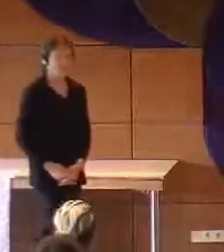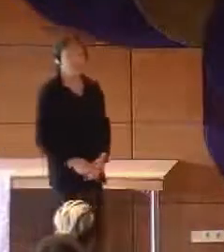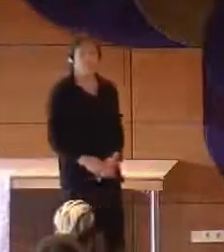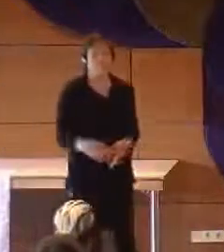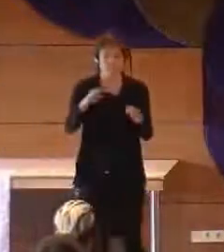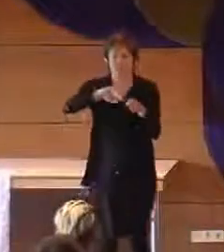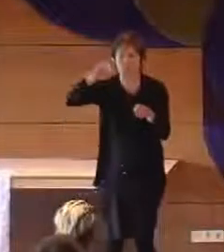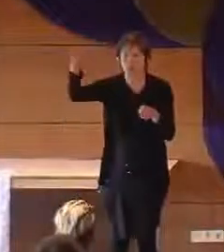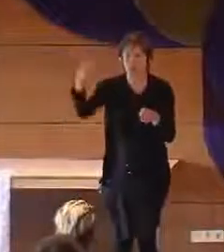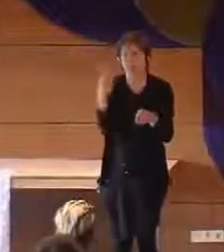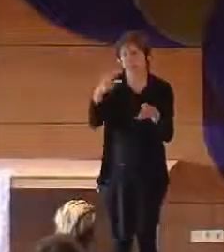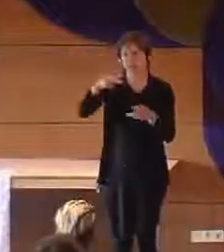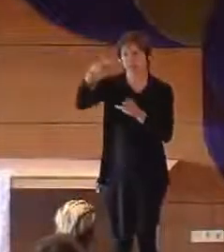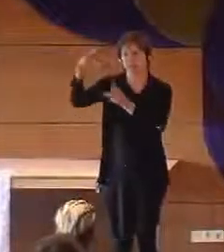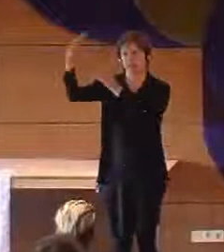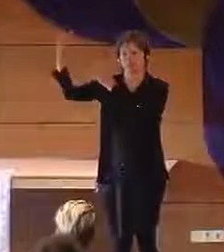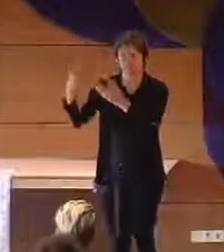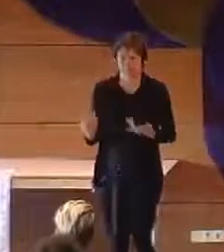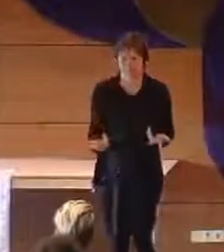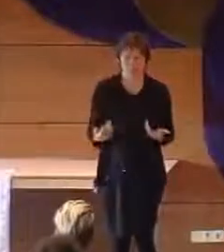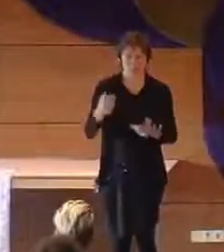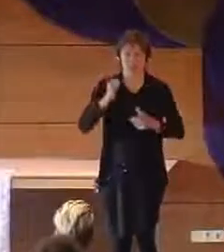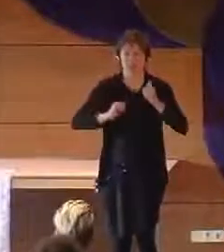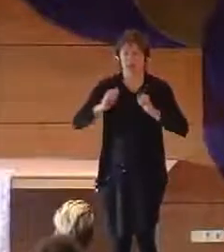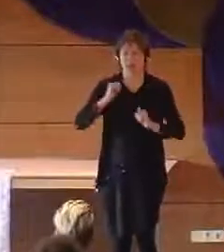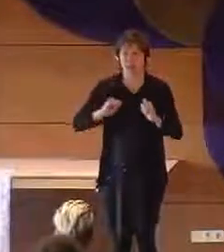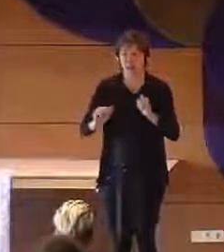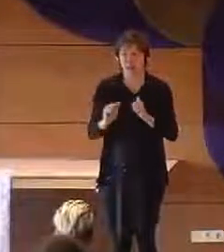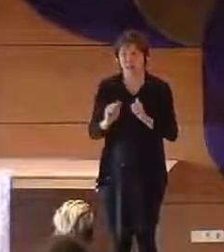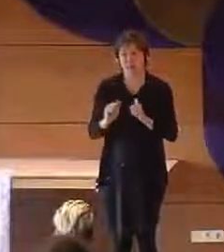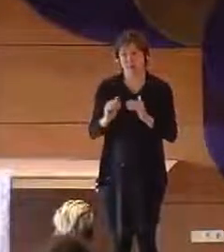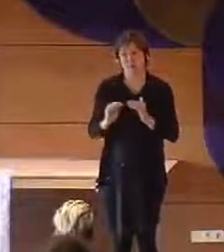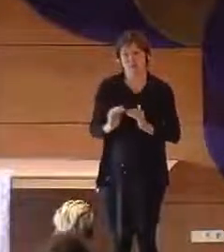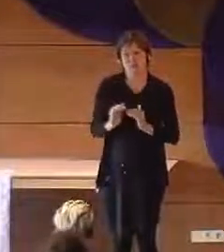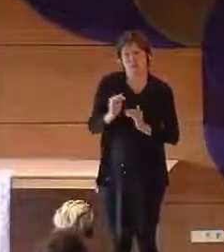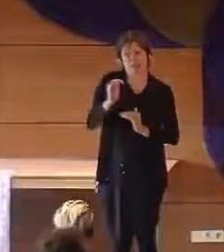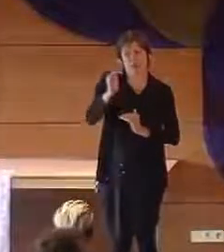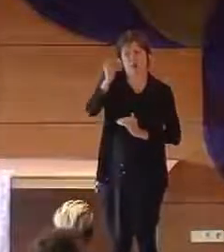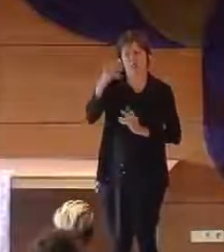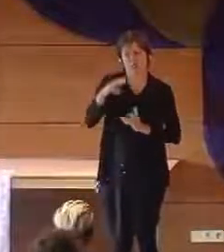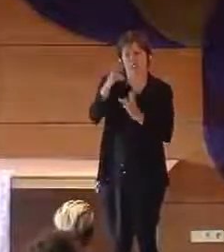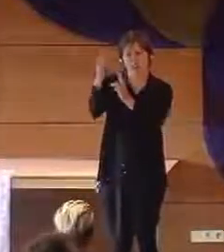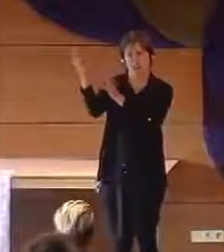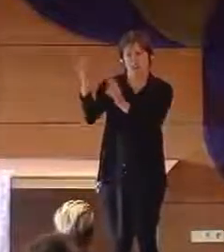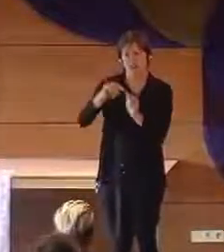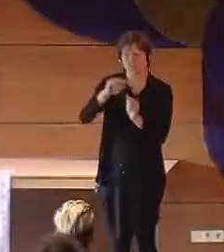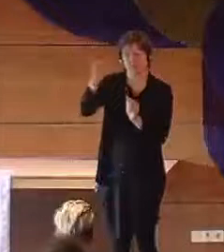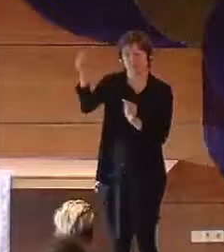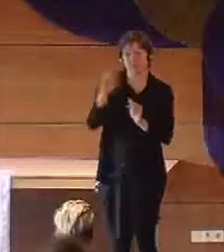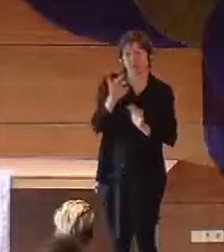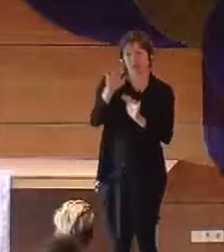of the parts of the growth are affected in CHARGE. So the infancy, this first